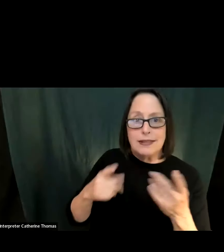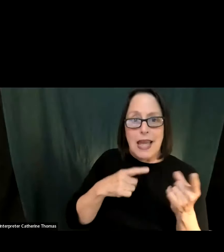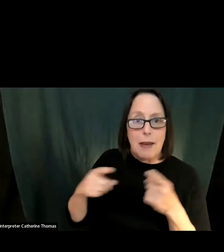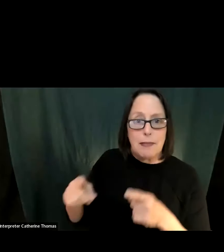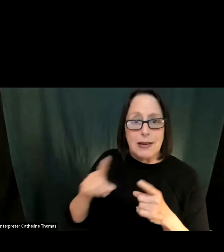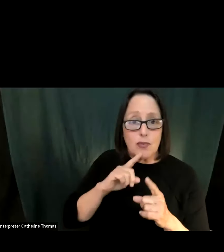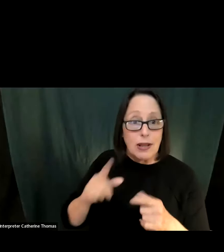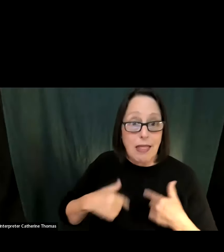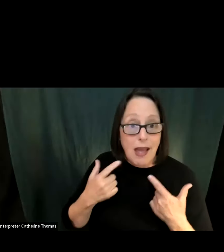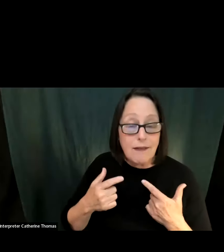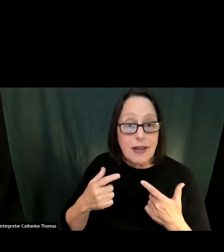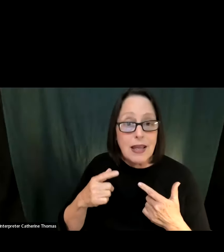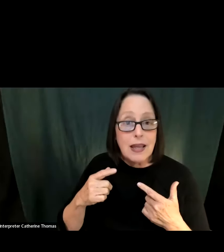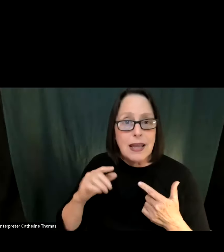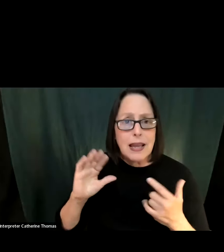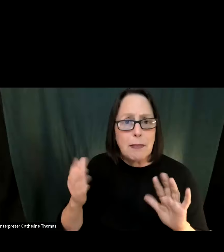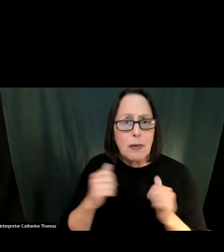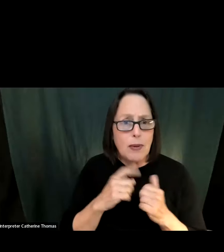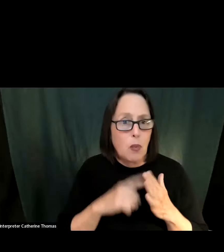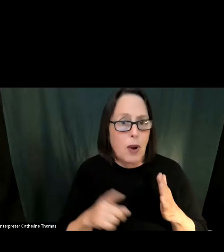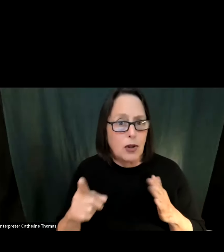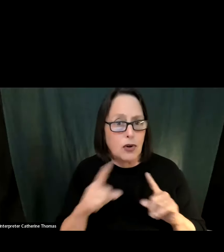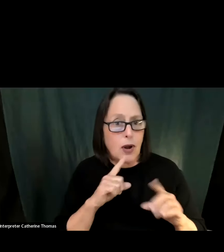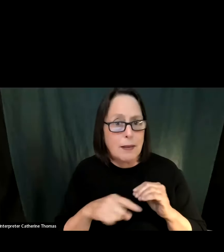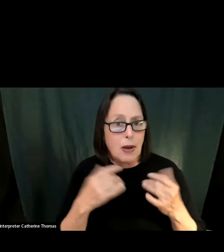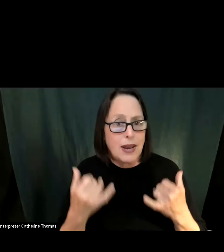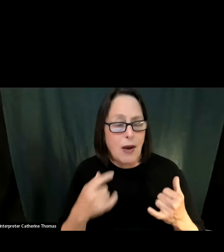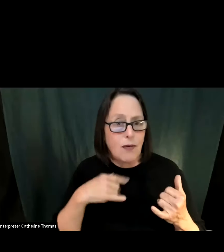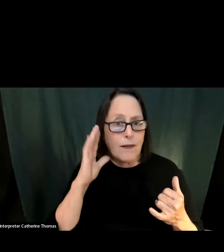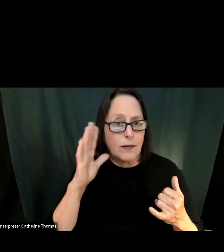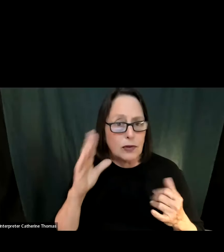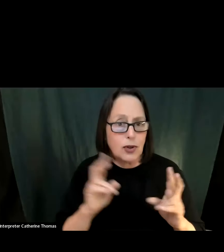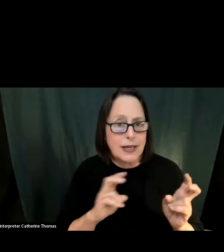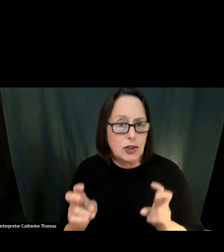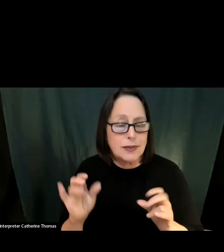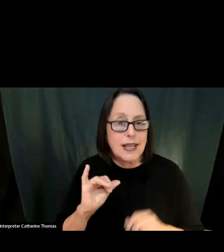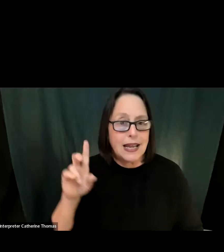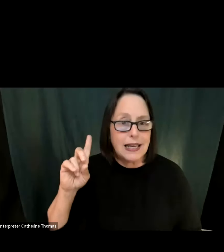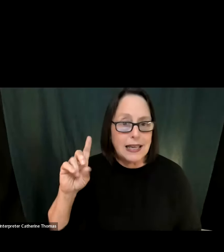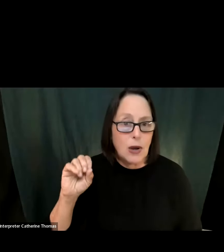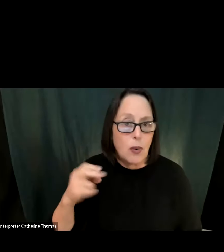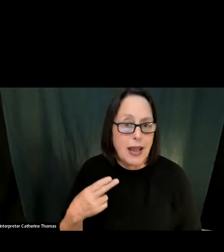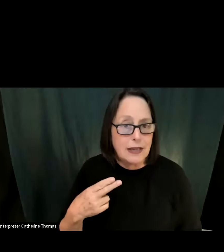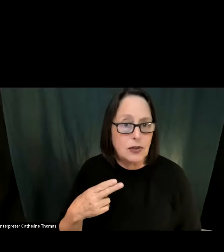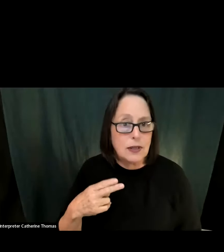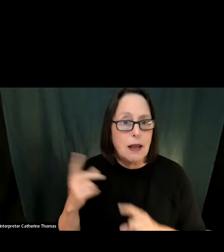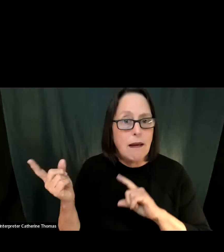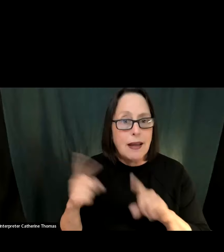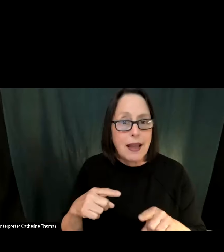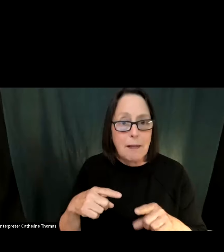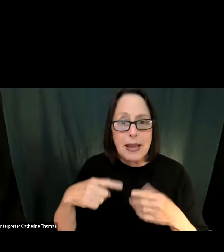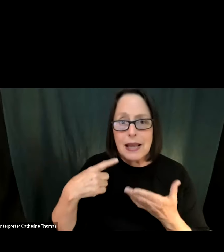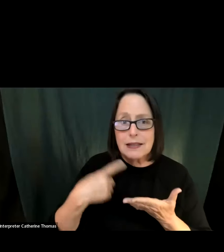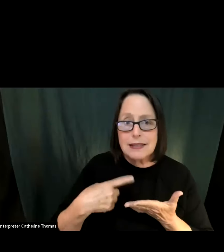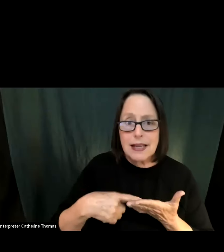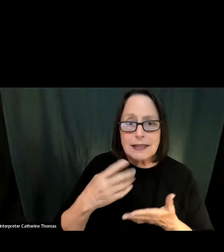happening now as you're talking about future issues such as DOH coming in and circling around some of the things